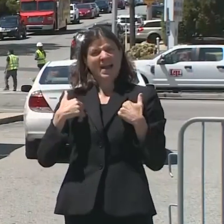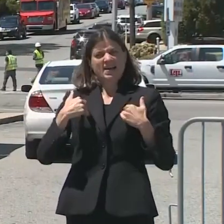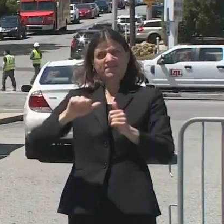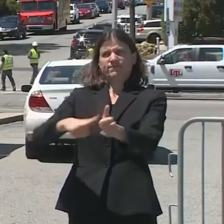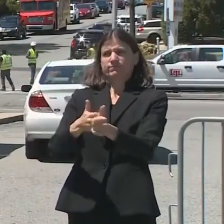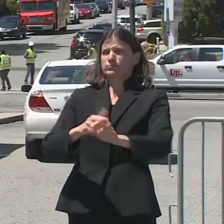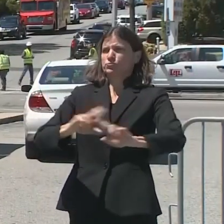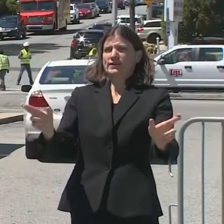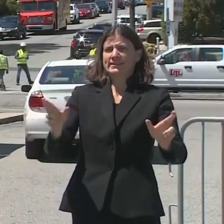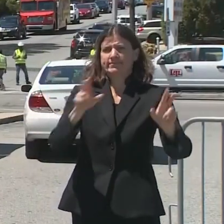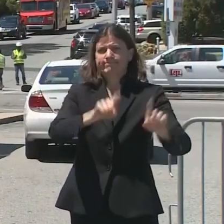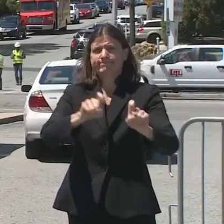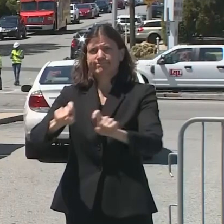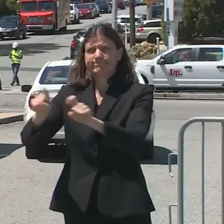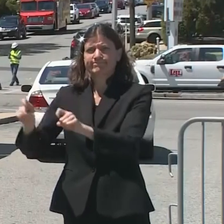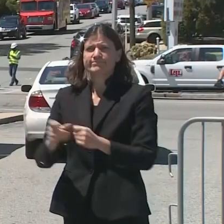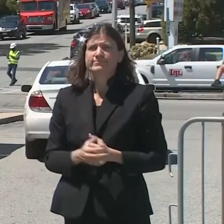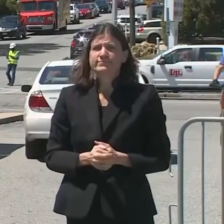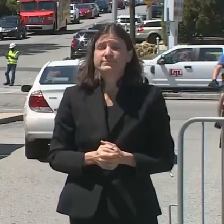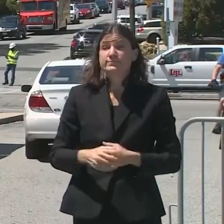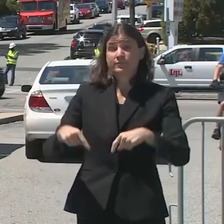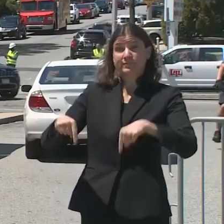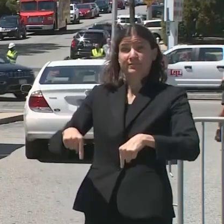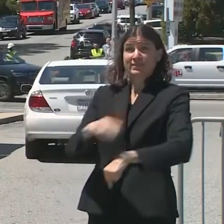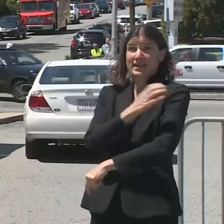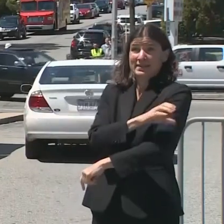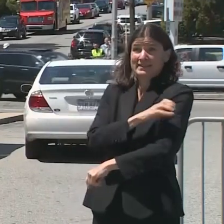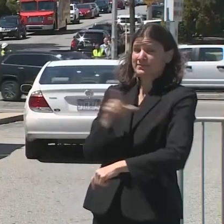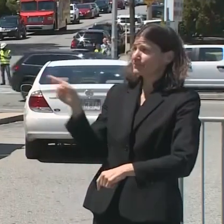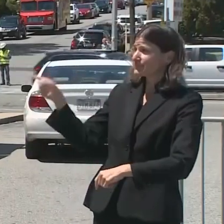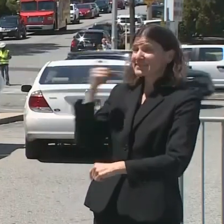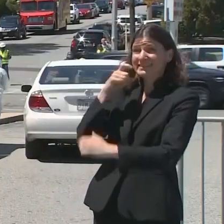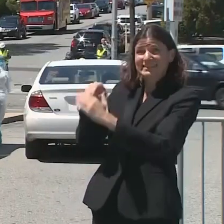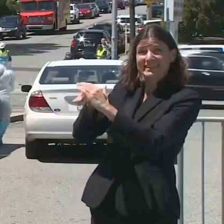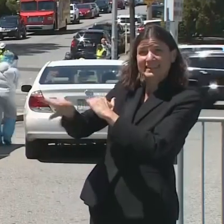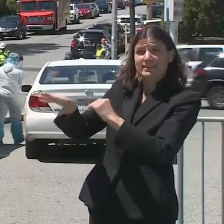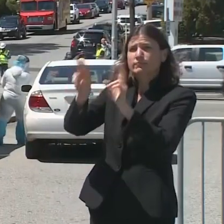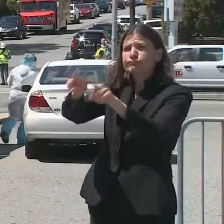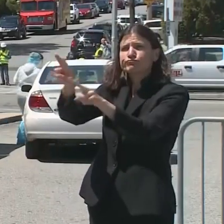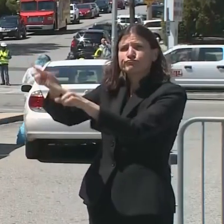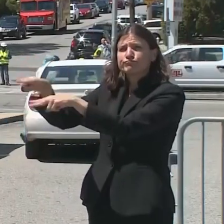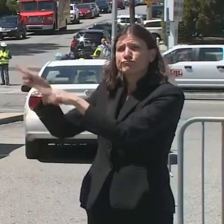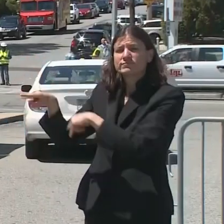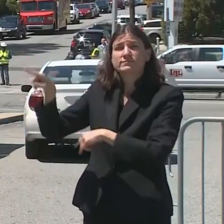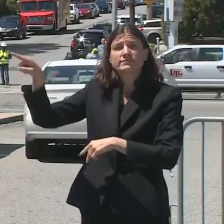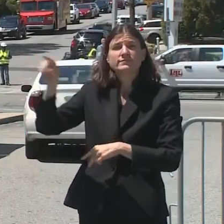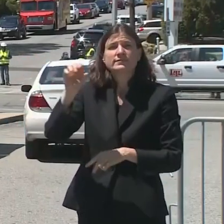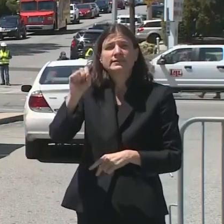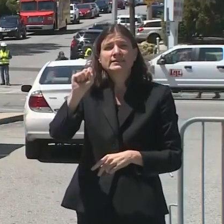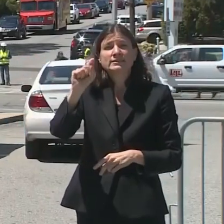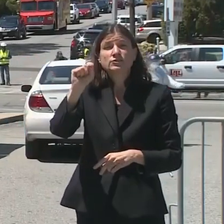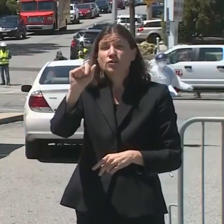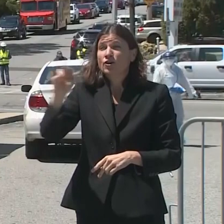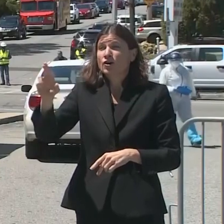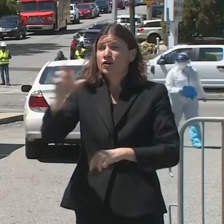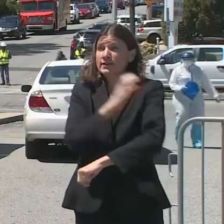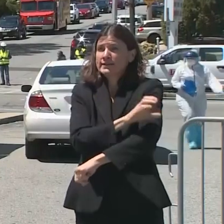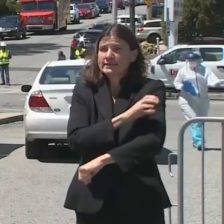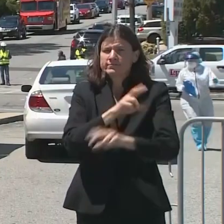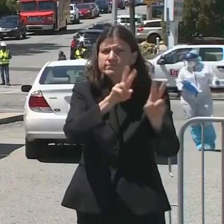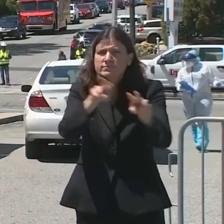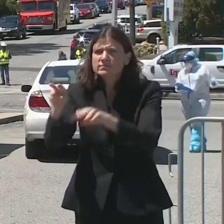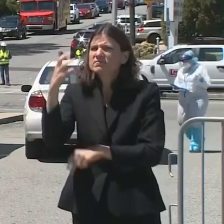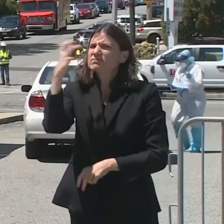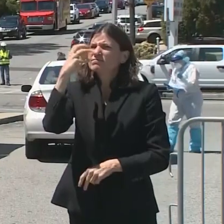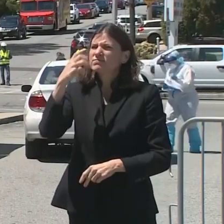Folks like STAR obviously have made a big difference with regard to our ability to test at the community health center level, and